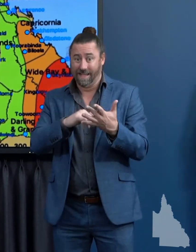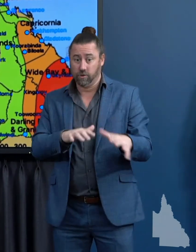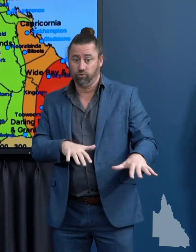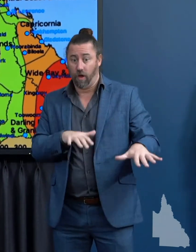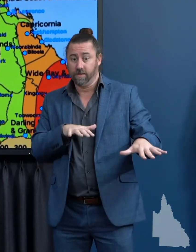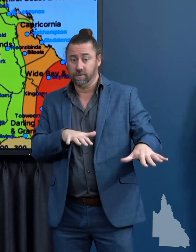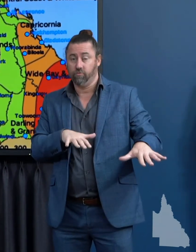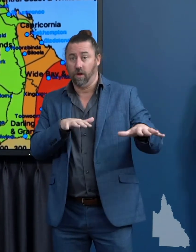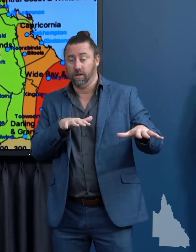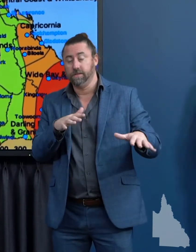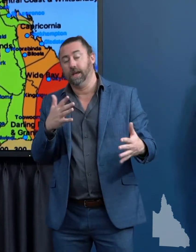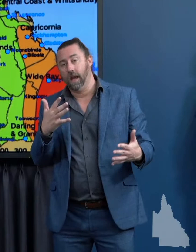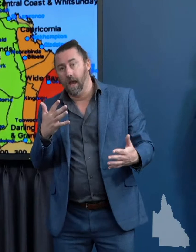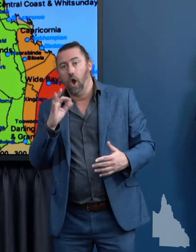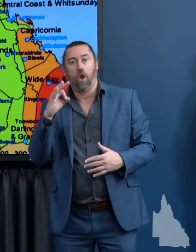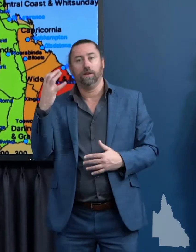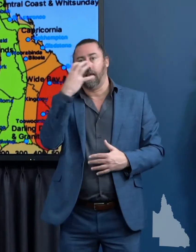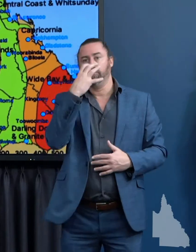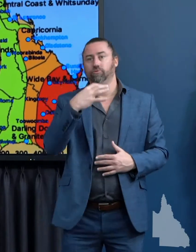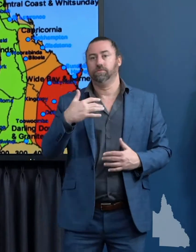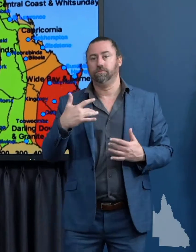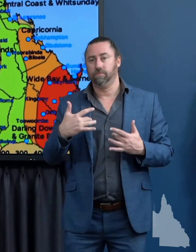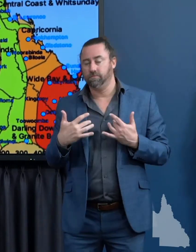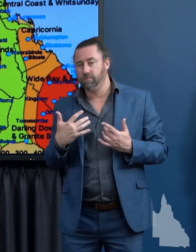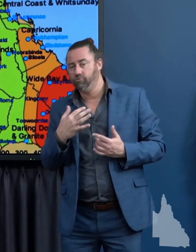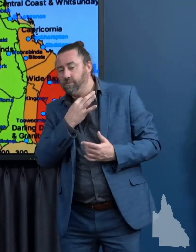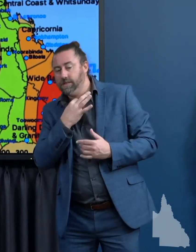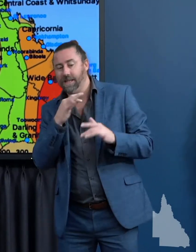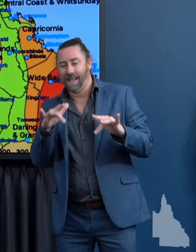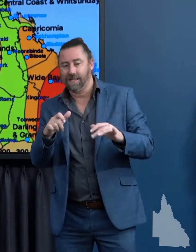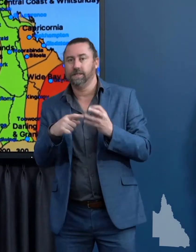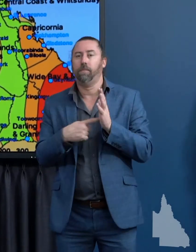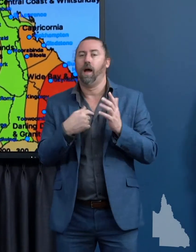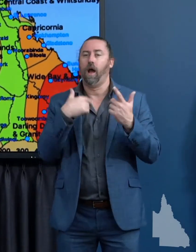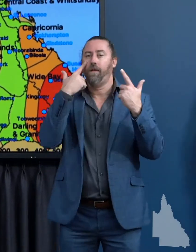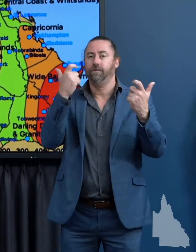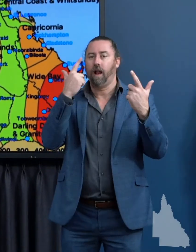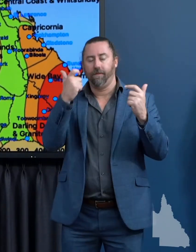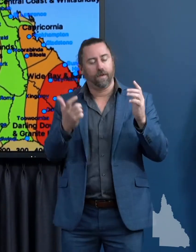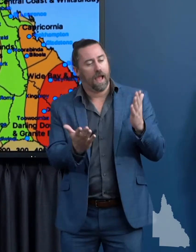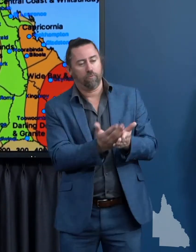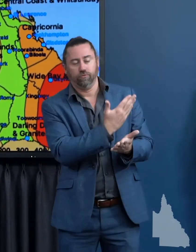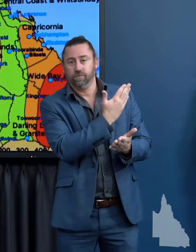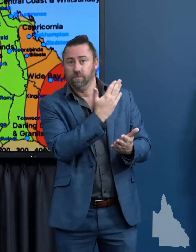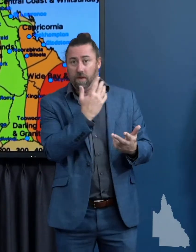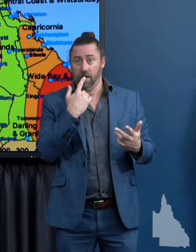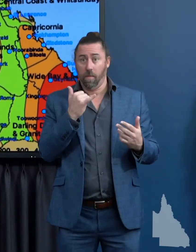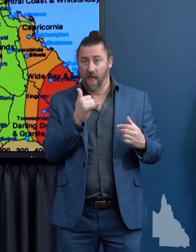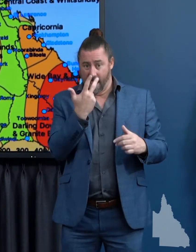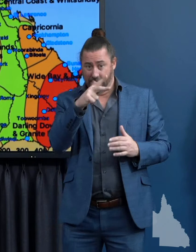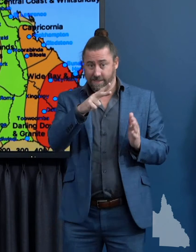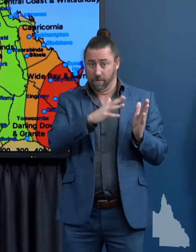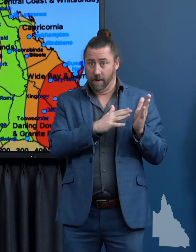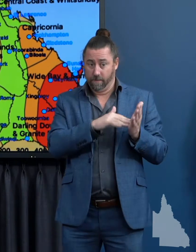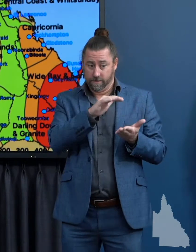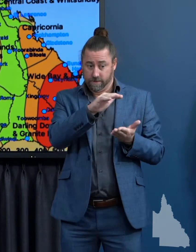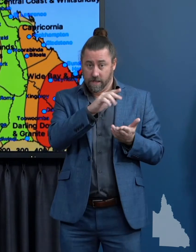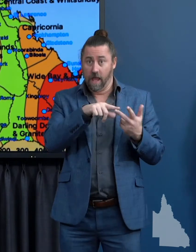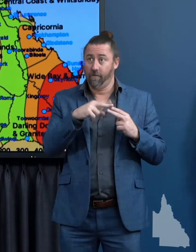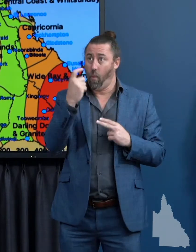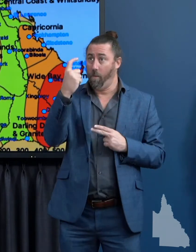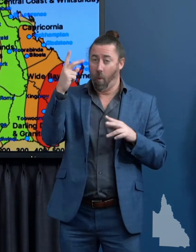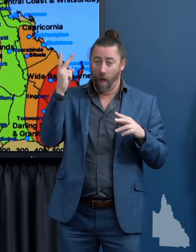being done as a precautionary measure. We've already had 80 mils there. So we would only need one more severe storm system over that, which would